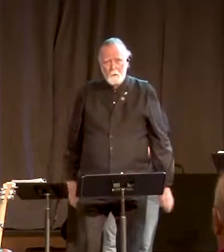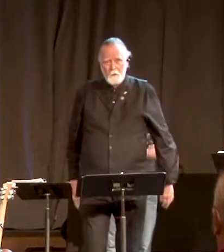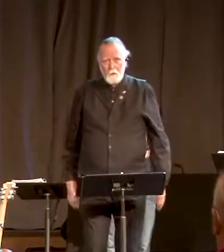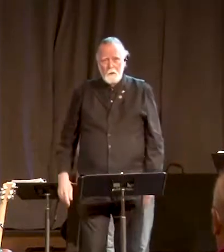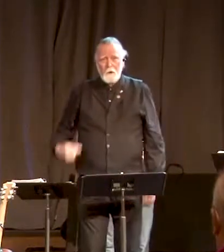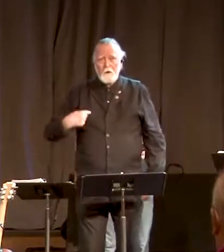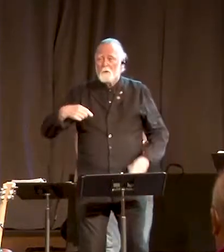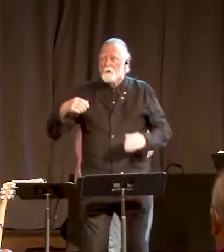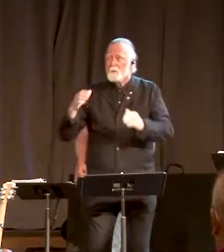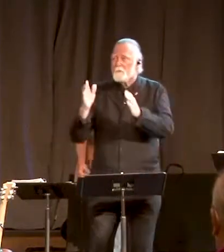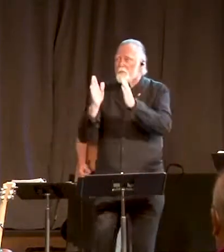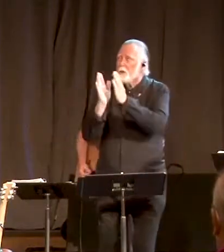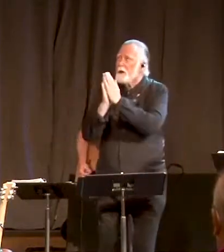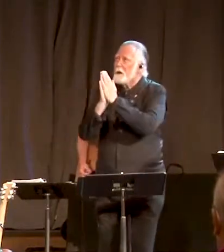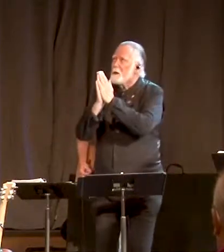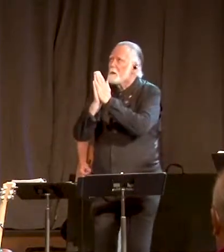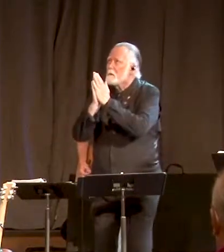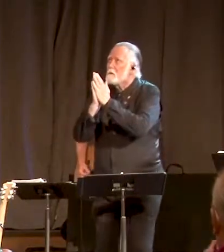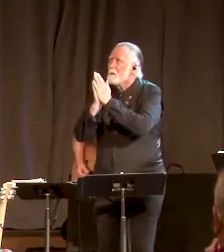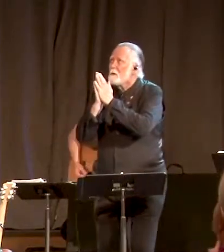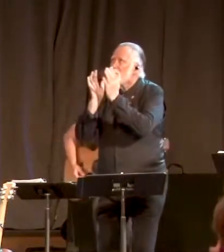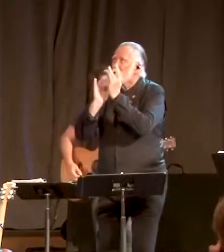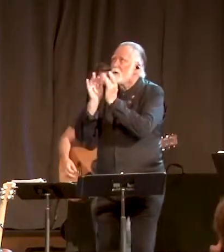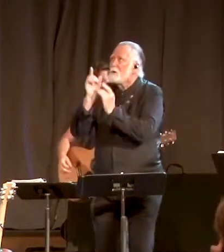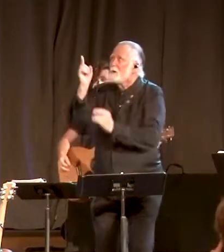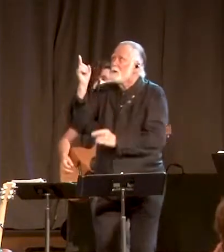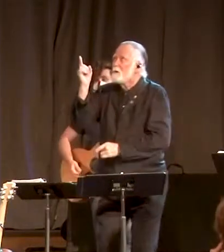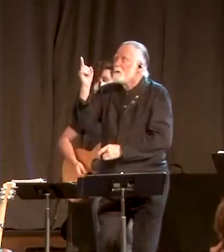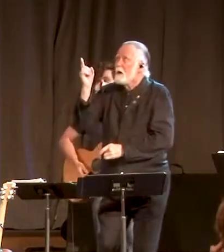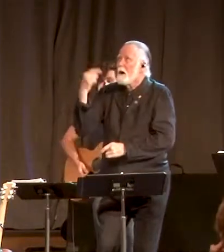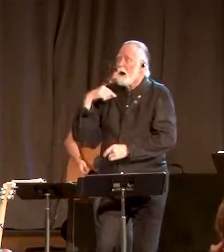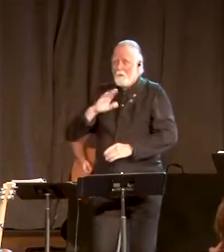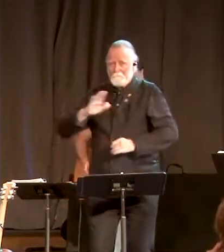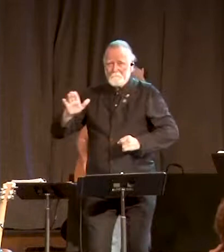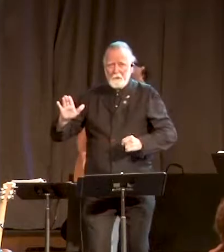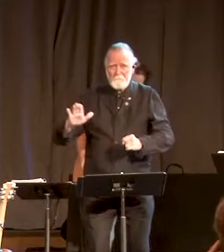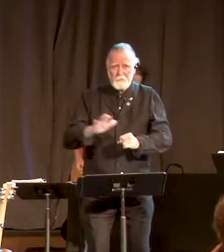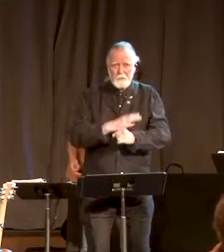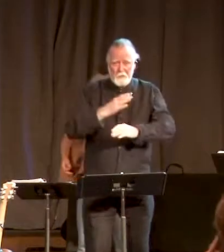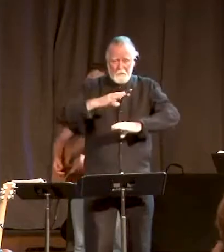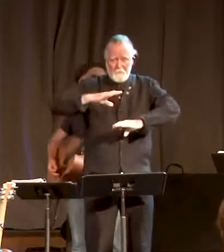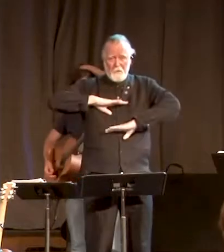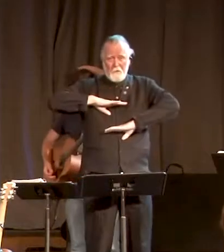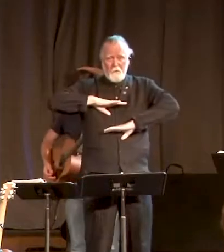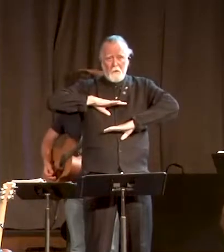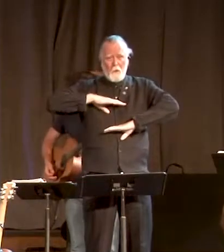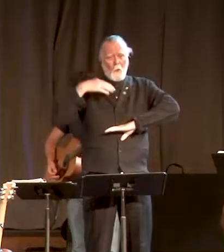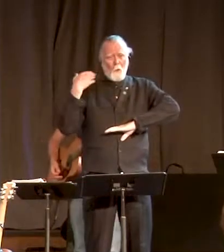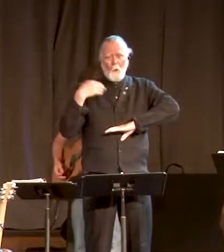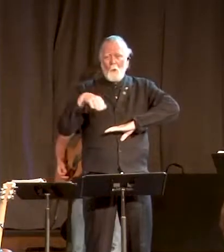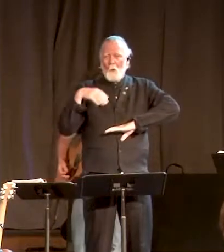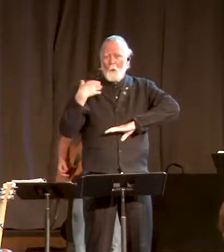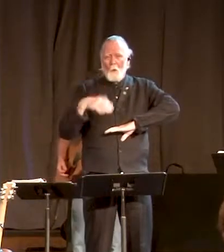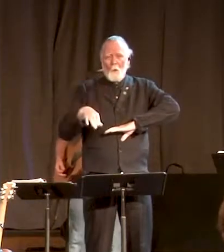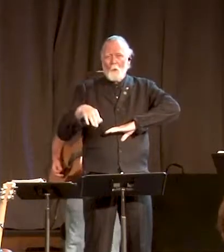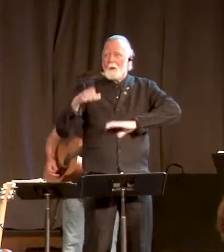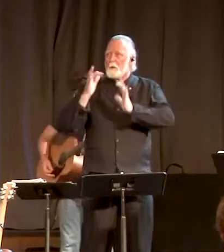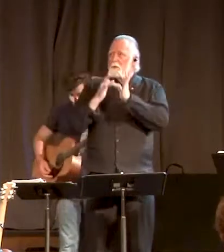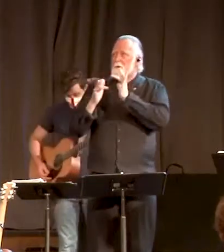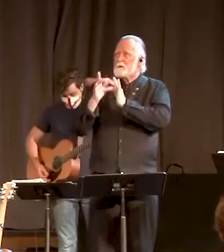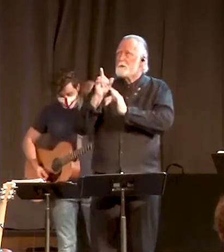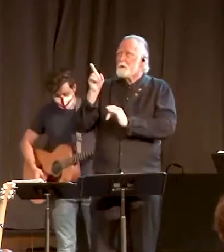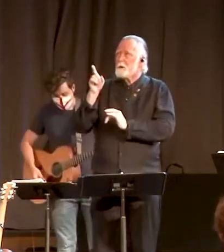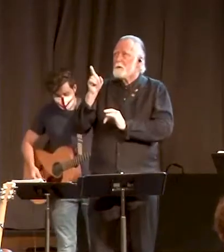We pray, Jesus, that you would turn our coldness into communion this morning. Lord Jesus, we